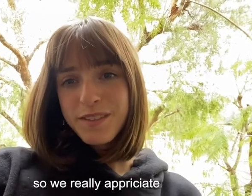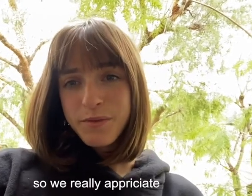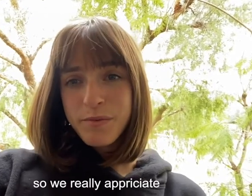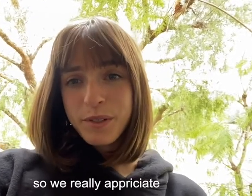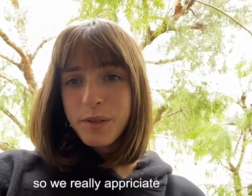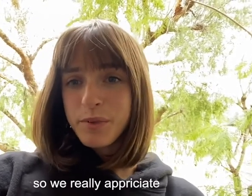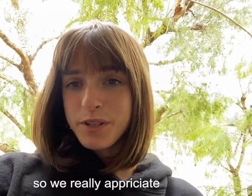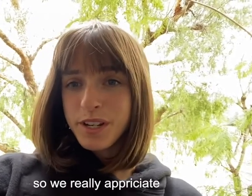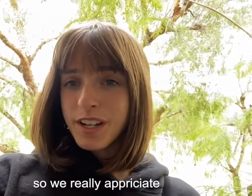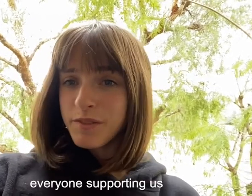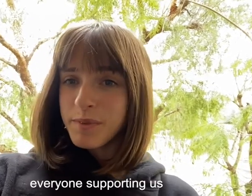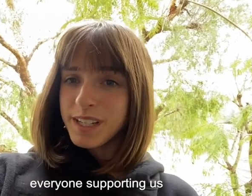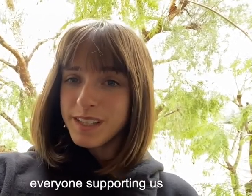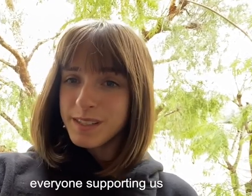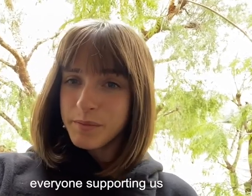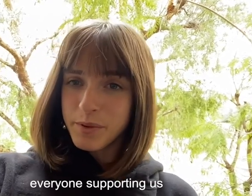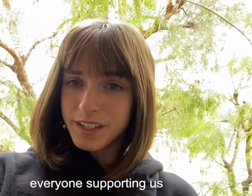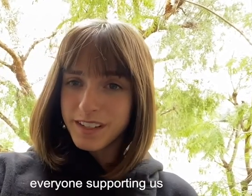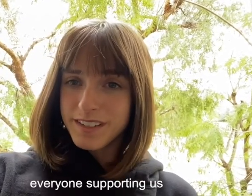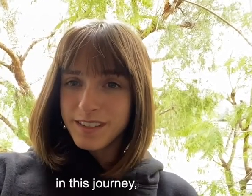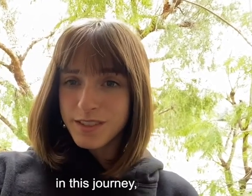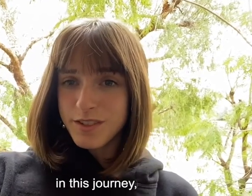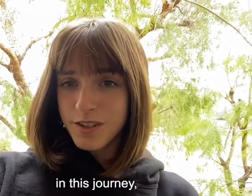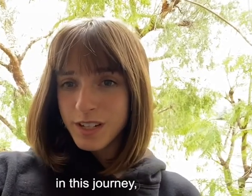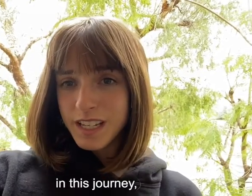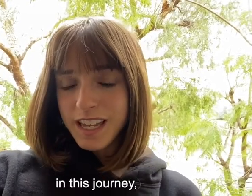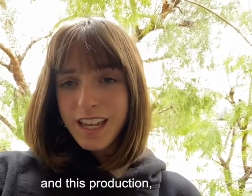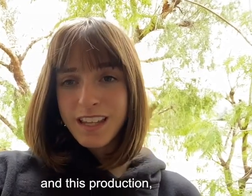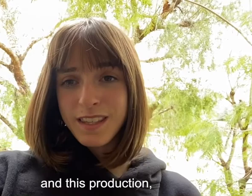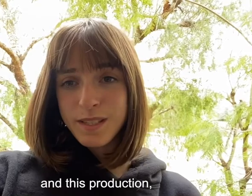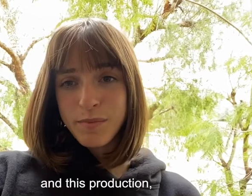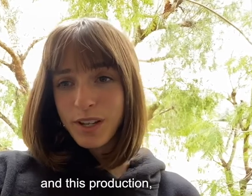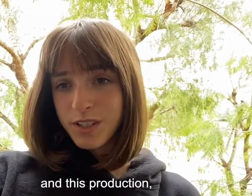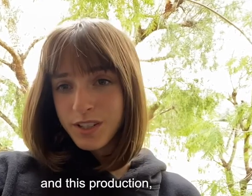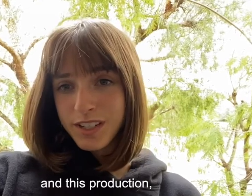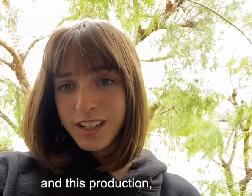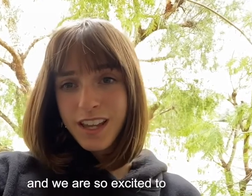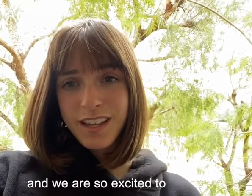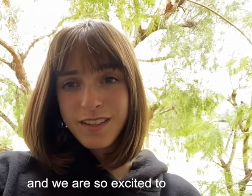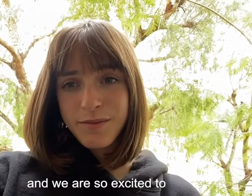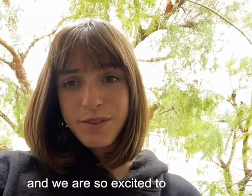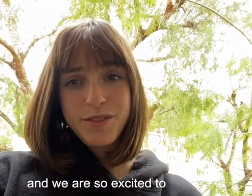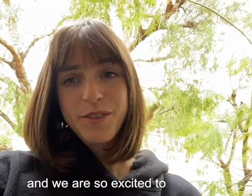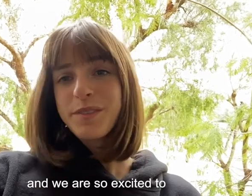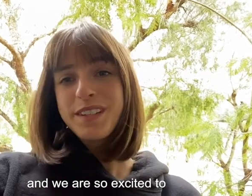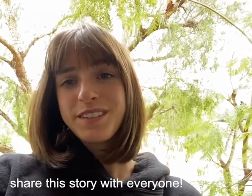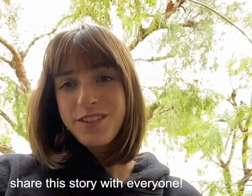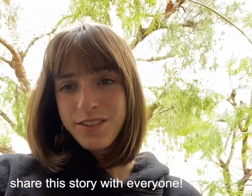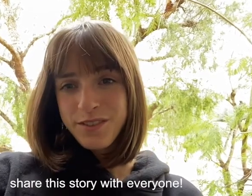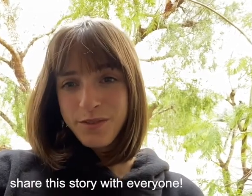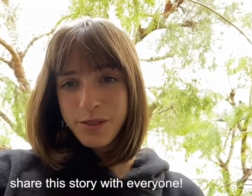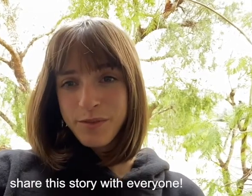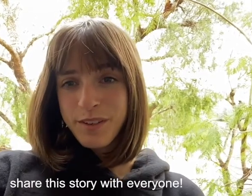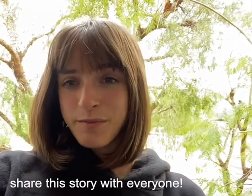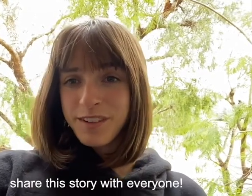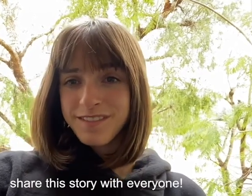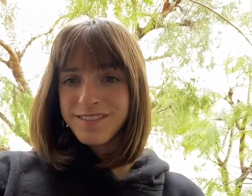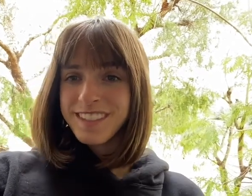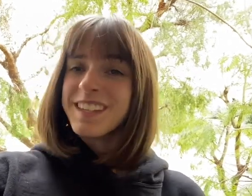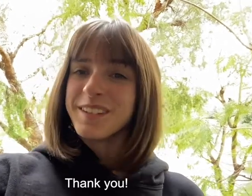so we really appreciate everybody that's supporting us in this journey and this production, and we are so excited to share this story with everyone. Thank you.